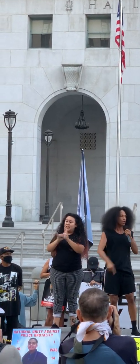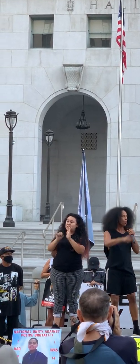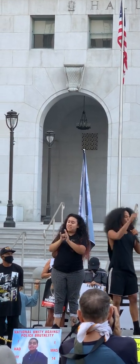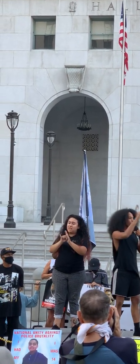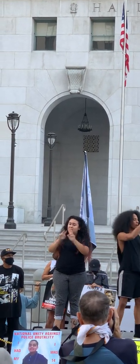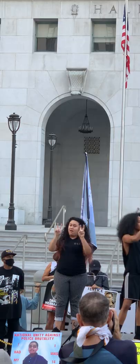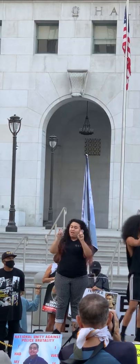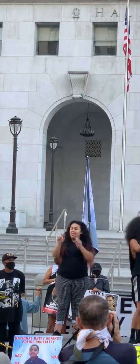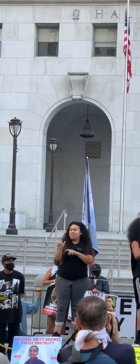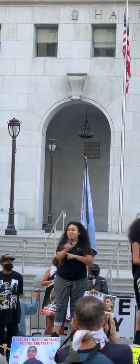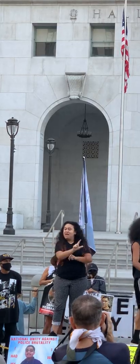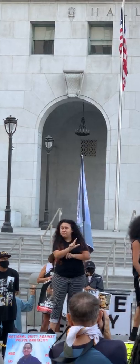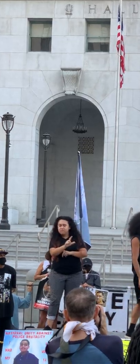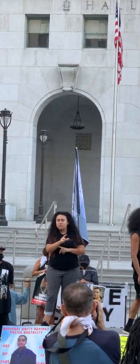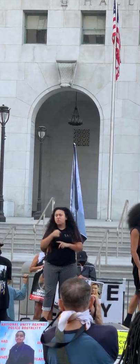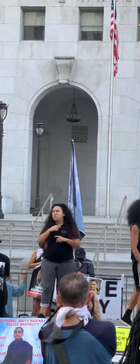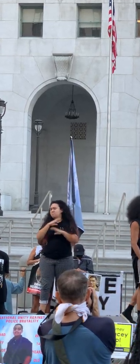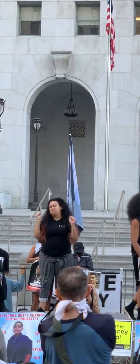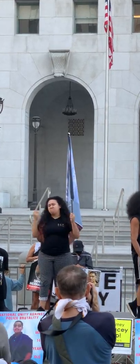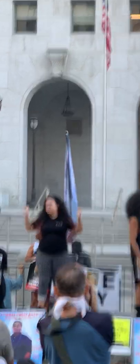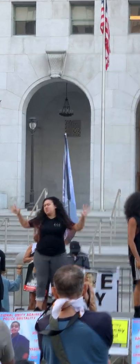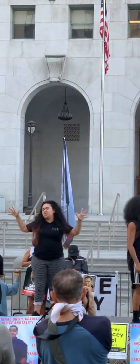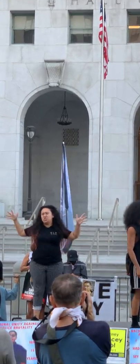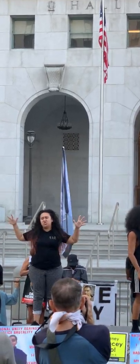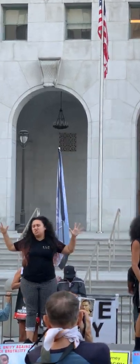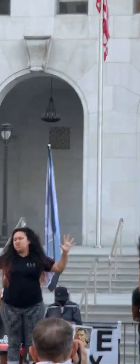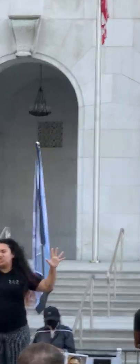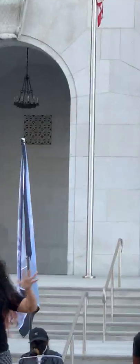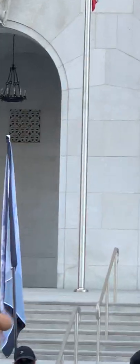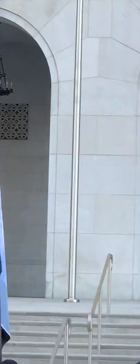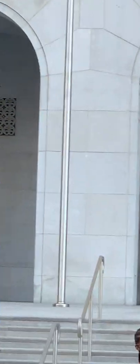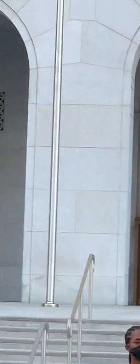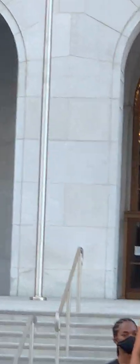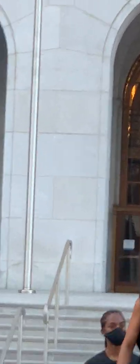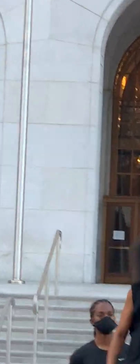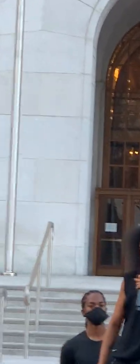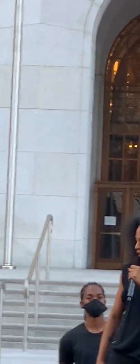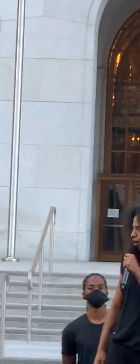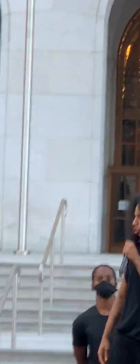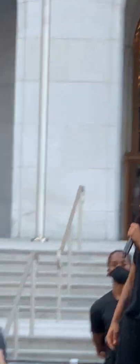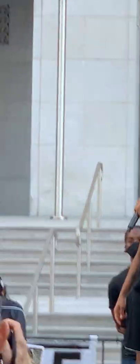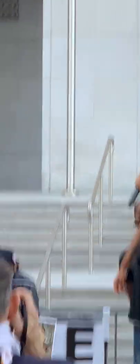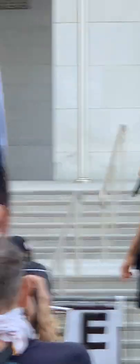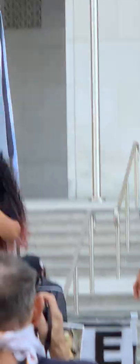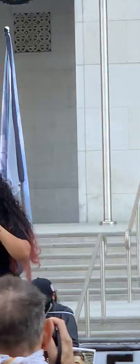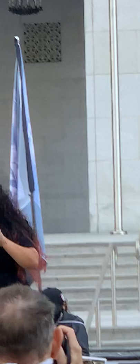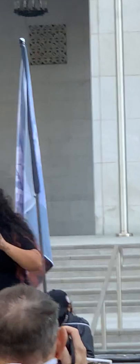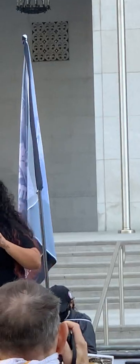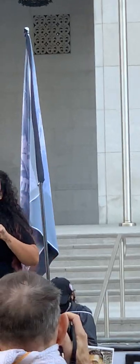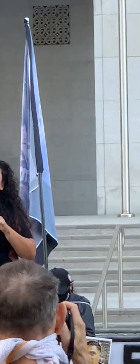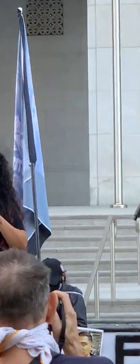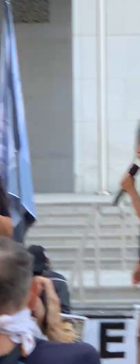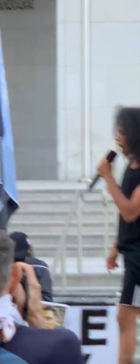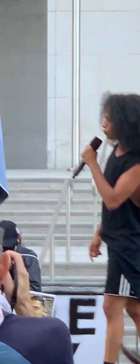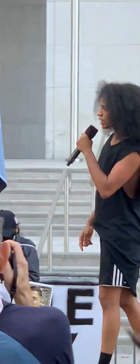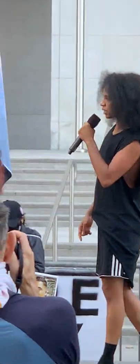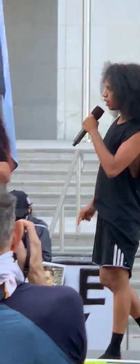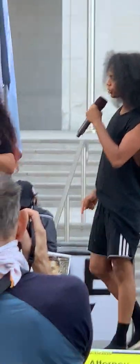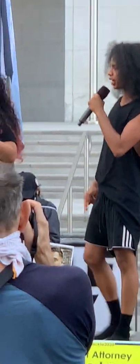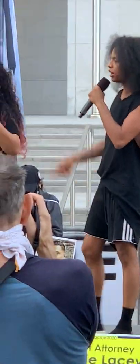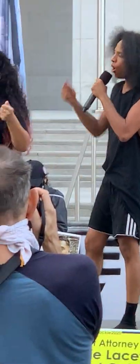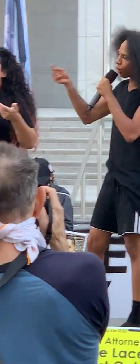left. We are done with half measures, half answers, and resolutions. We don't